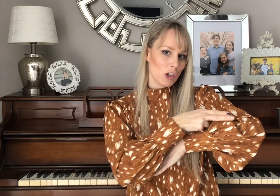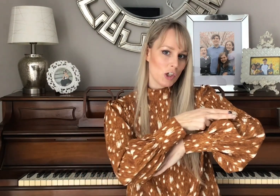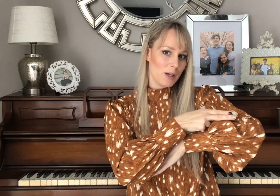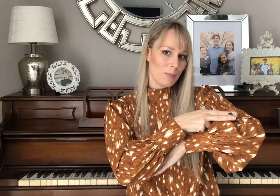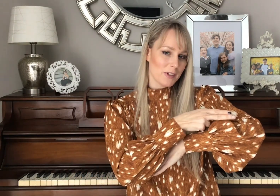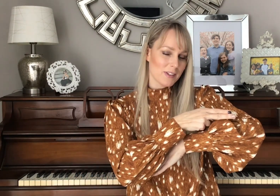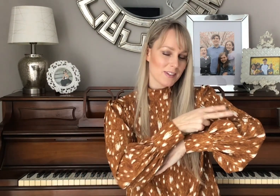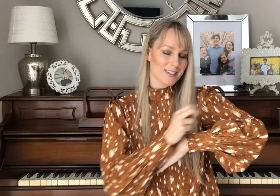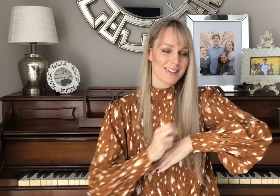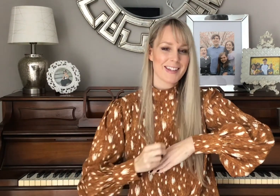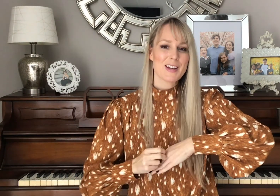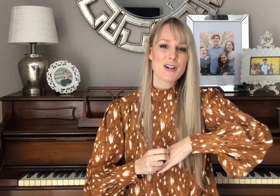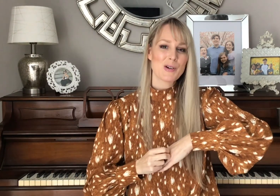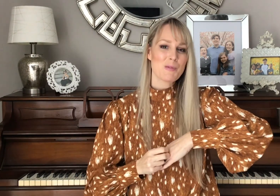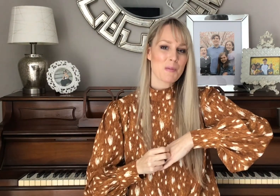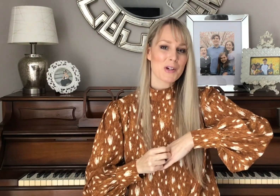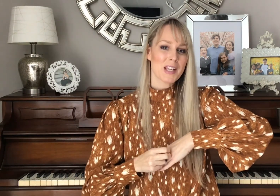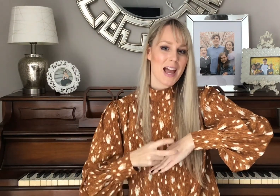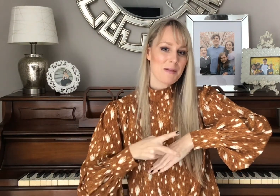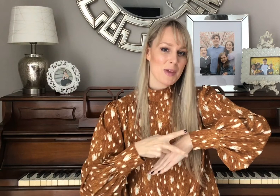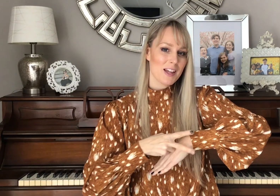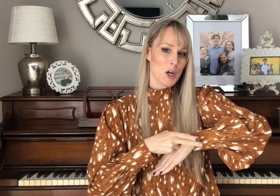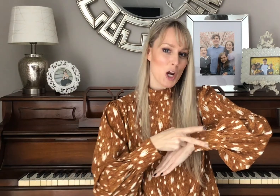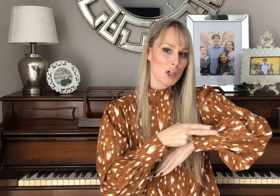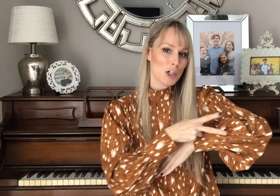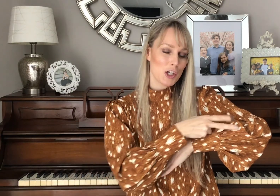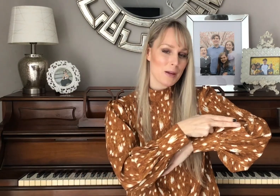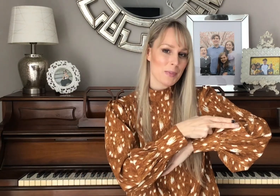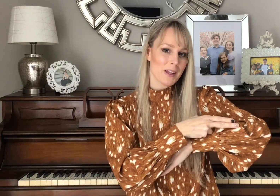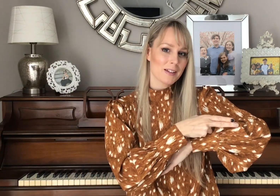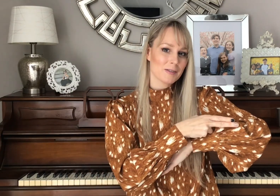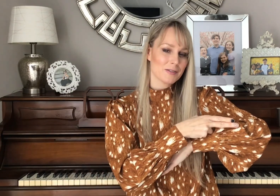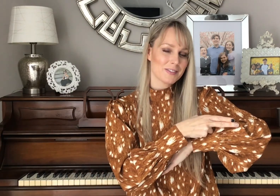Sheep. One more time. Sheep.